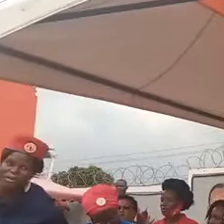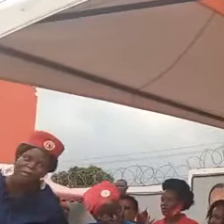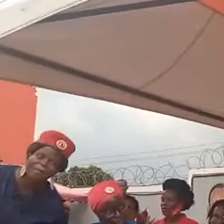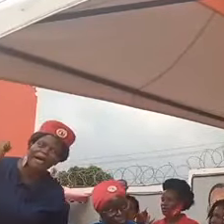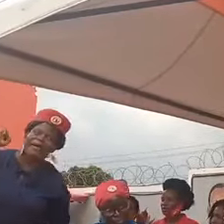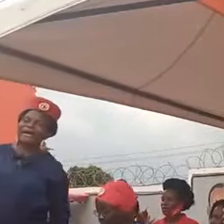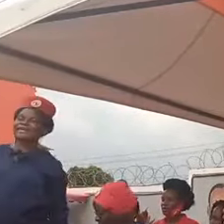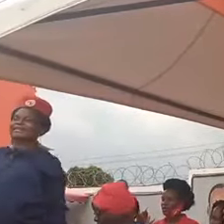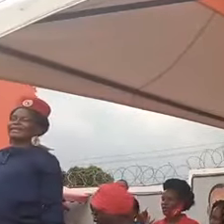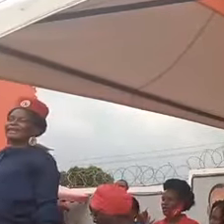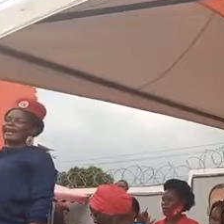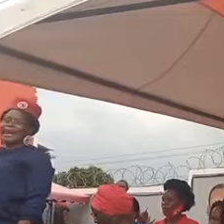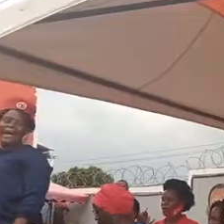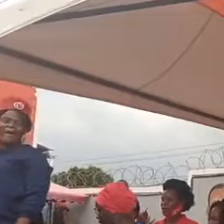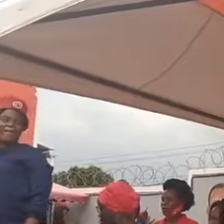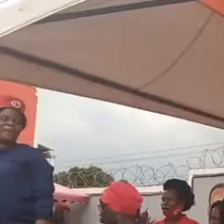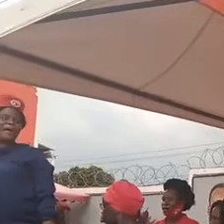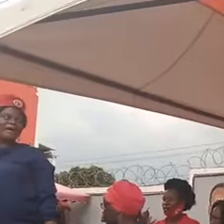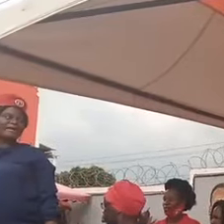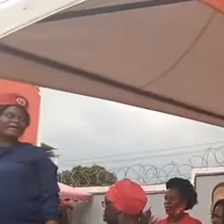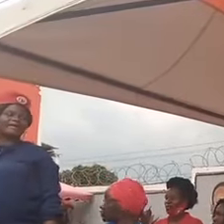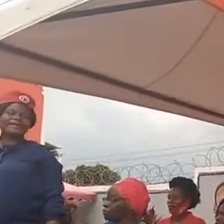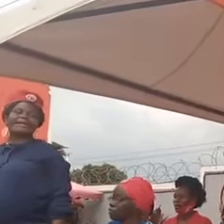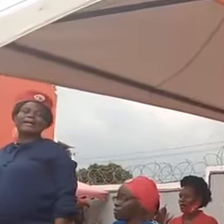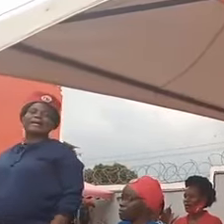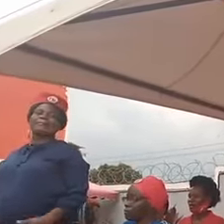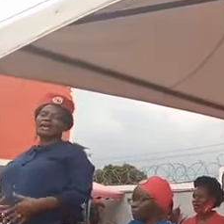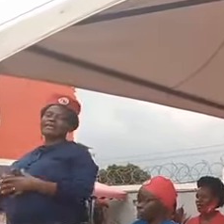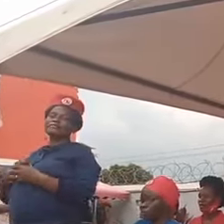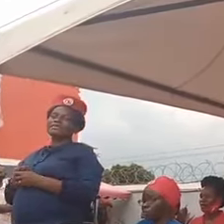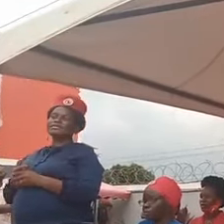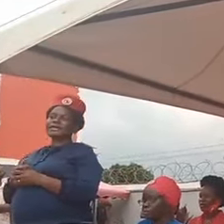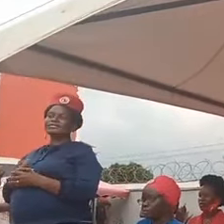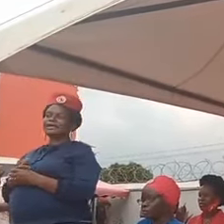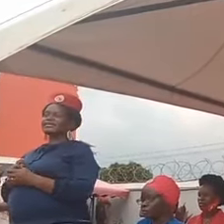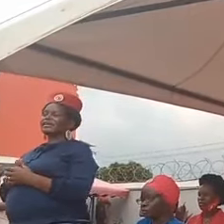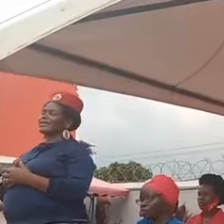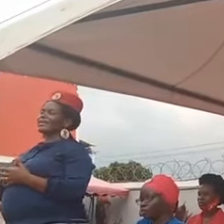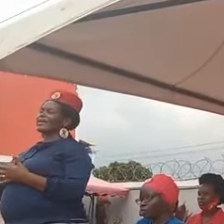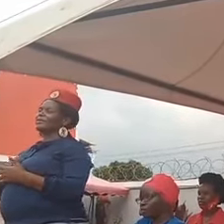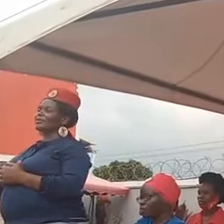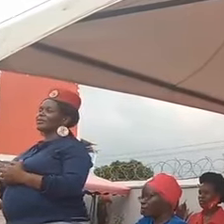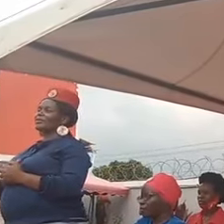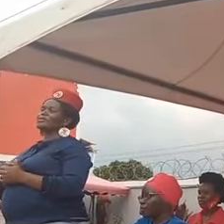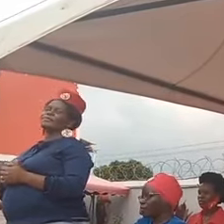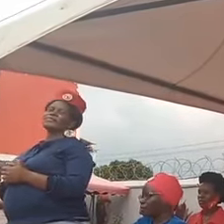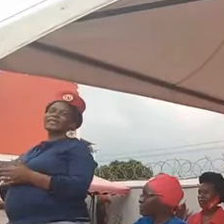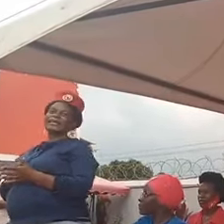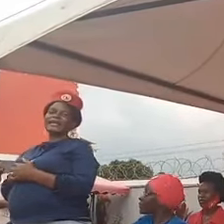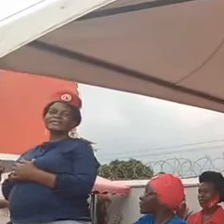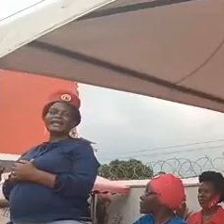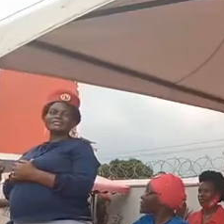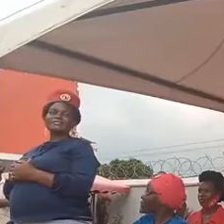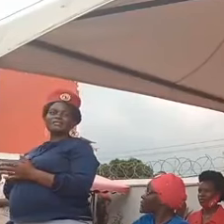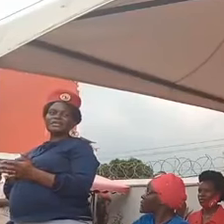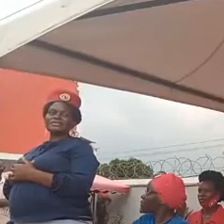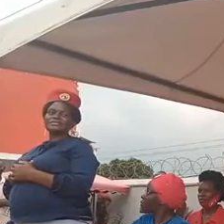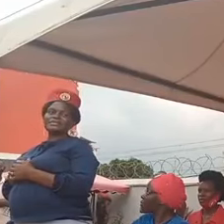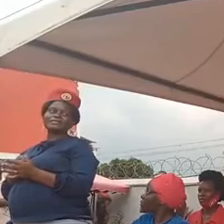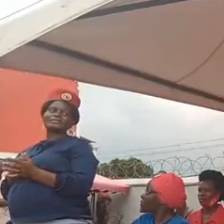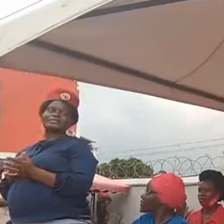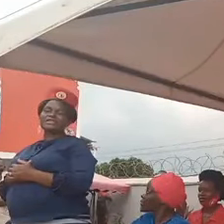Thank you. People power. Our power. Our power. People power. Shakira Kakukulu, Councillor to